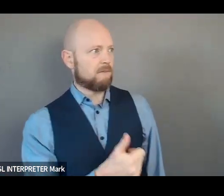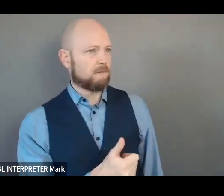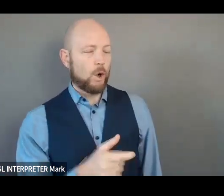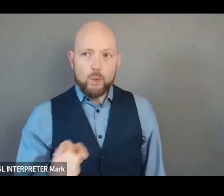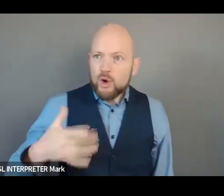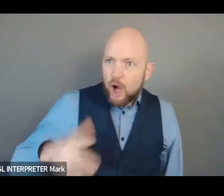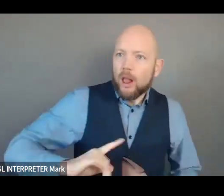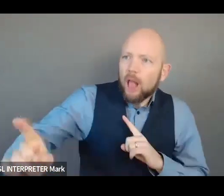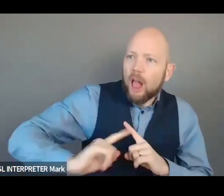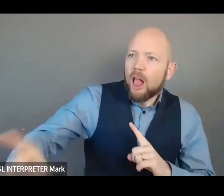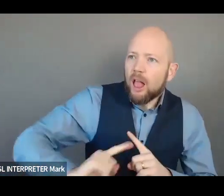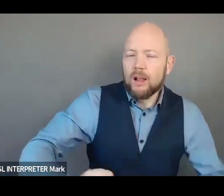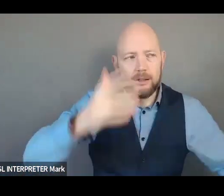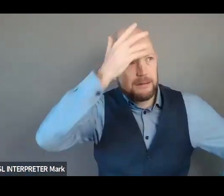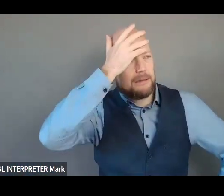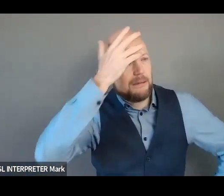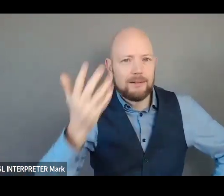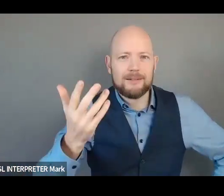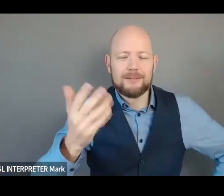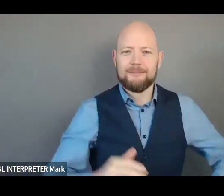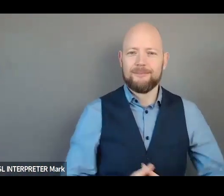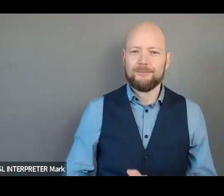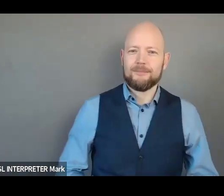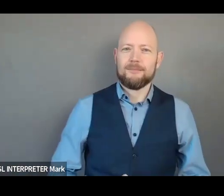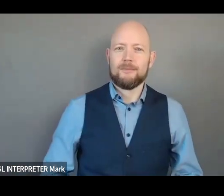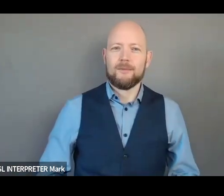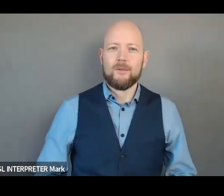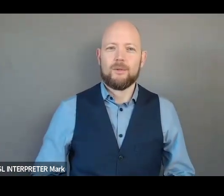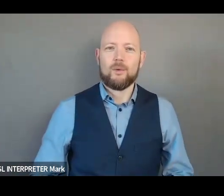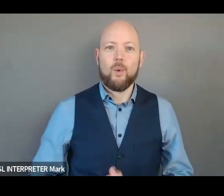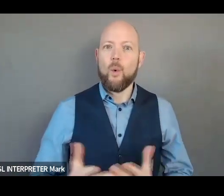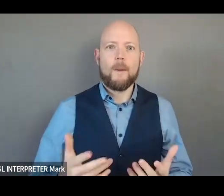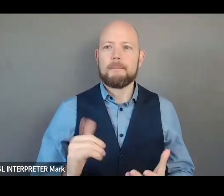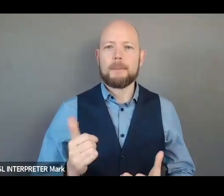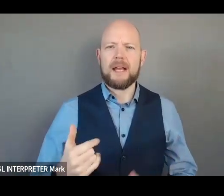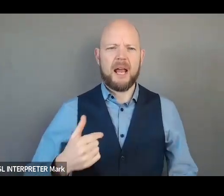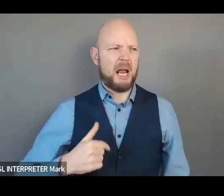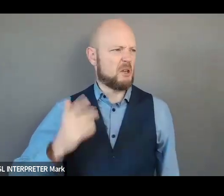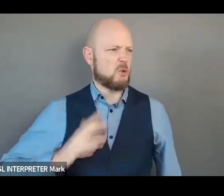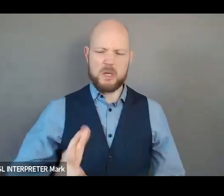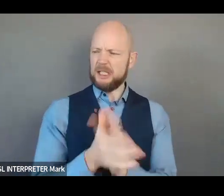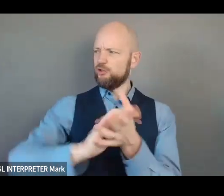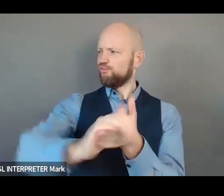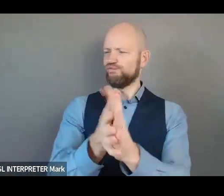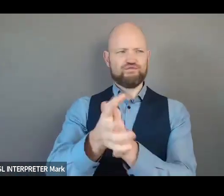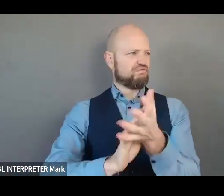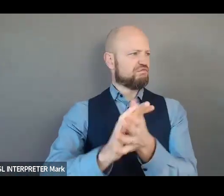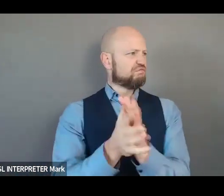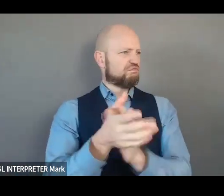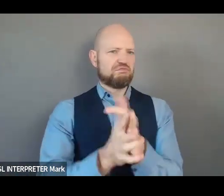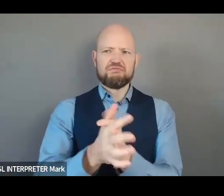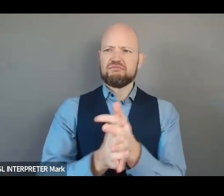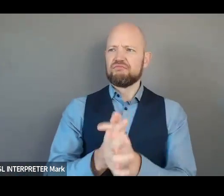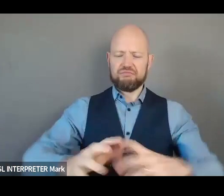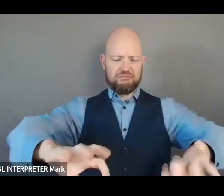thing that people do is how long can they go without washing, which I also find quite unpleasant. I guess if you all smell, then it probably doesn't matter that much.